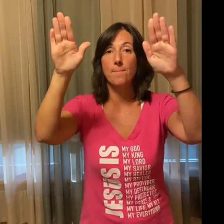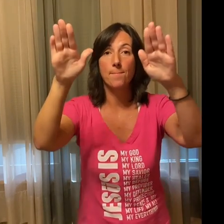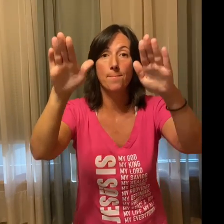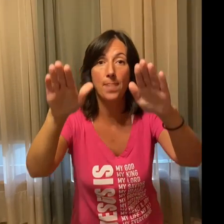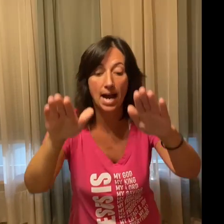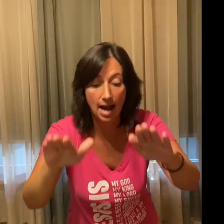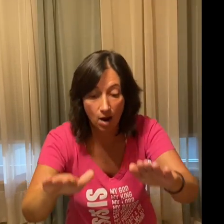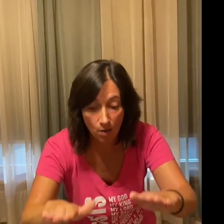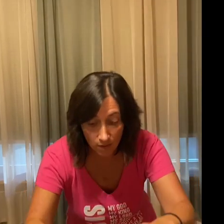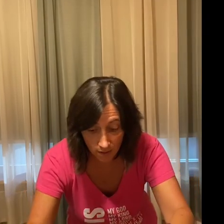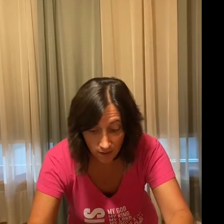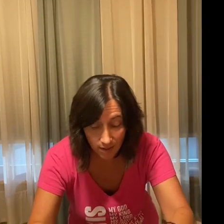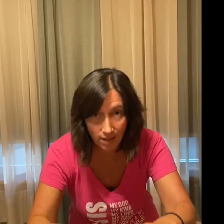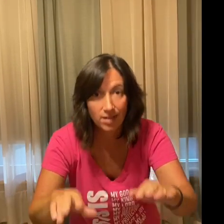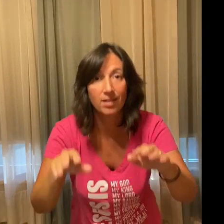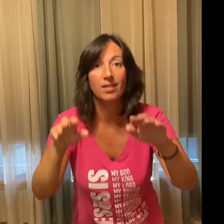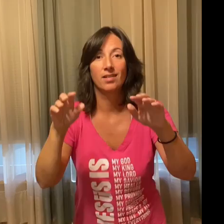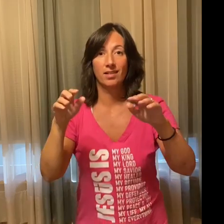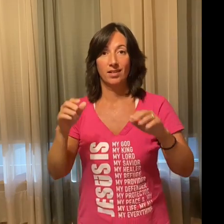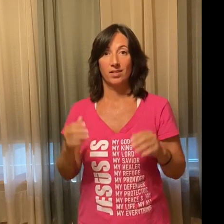to bow.